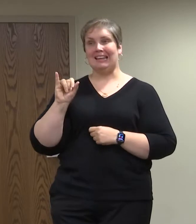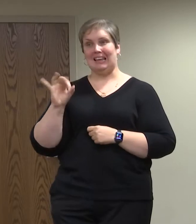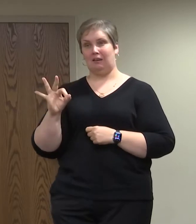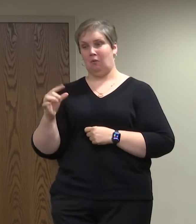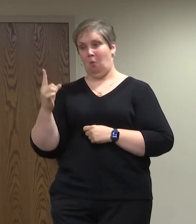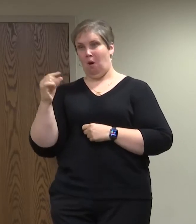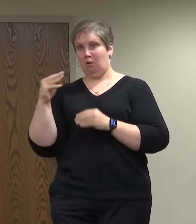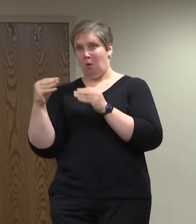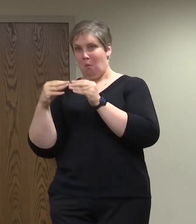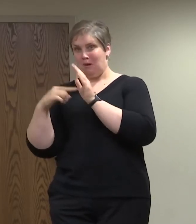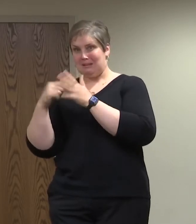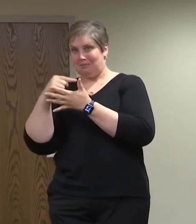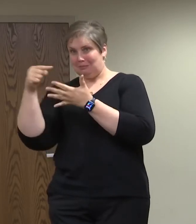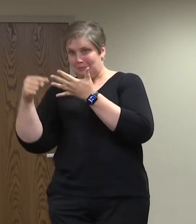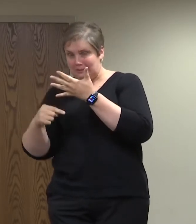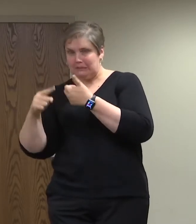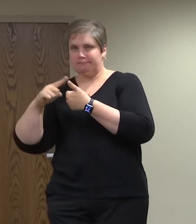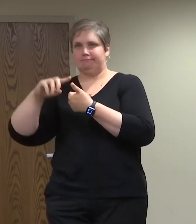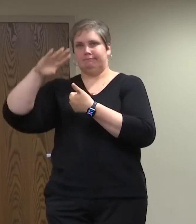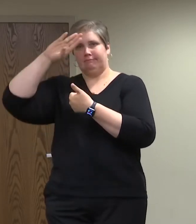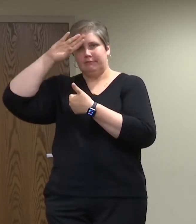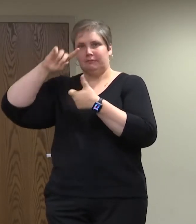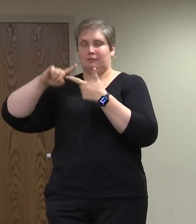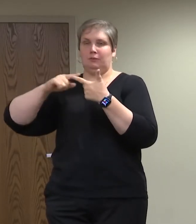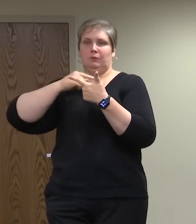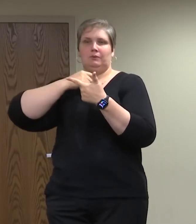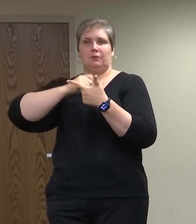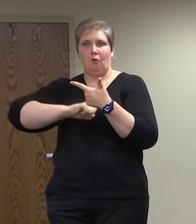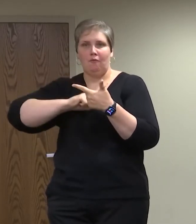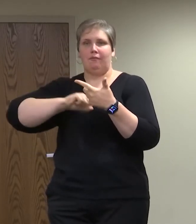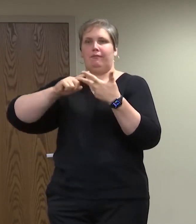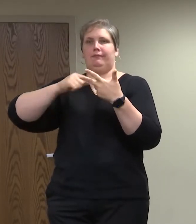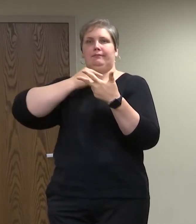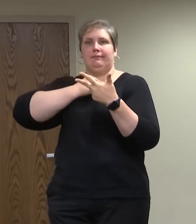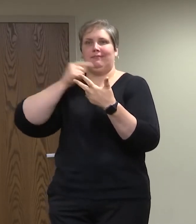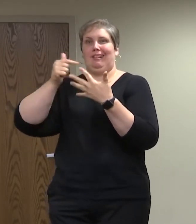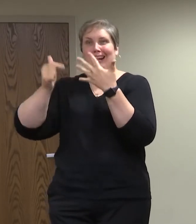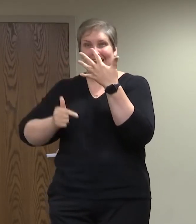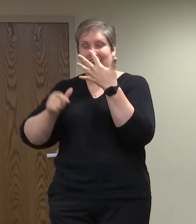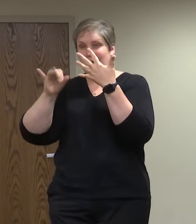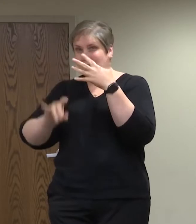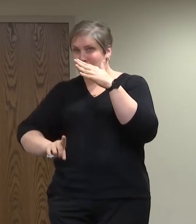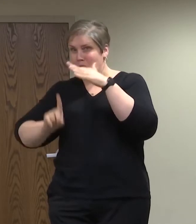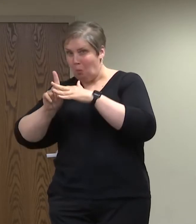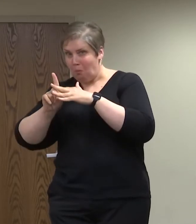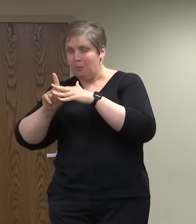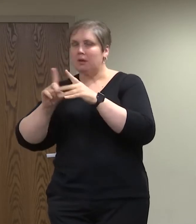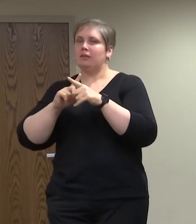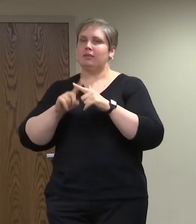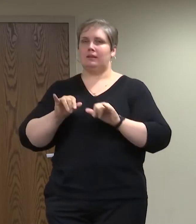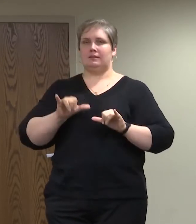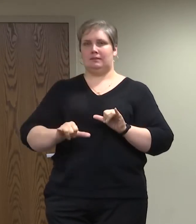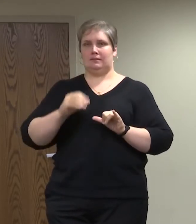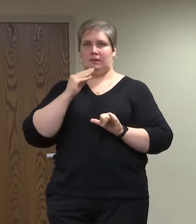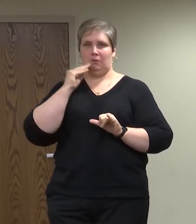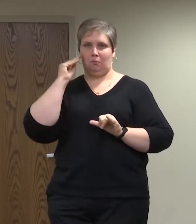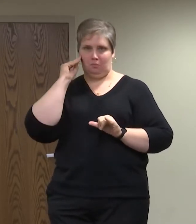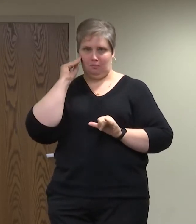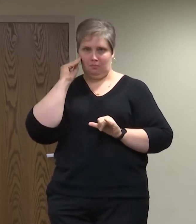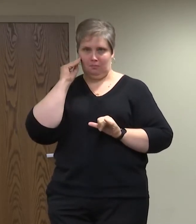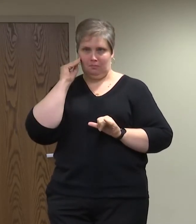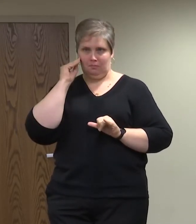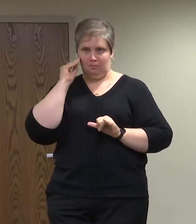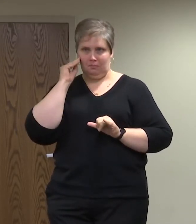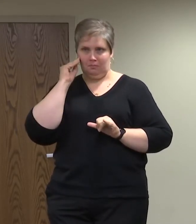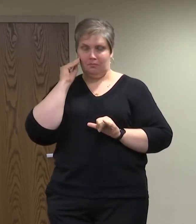identified and you self-certify, we are also going to be sending you home from those environments. So I know that that's very disruptive to parents. You